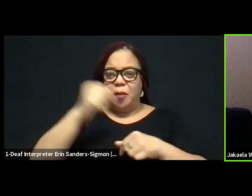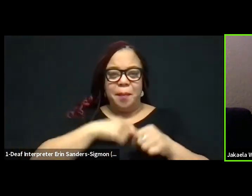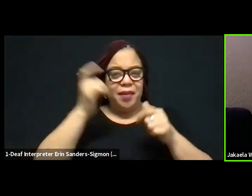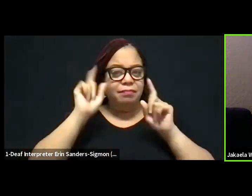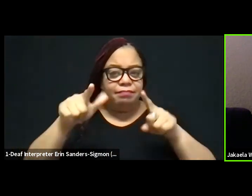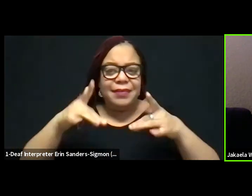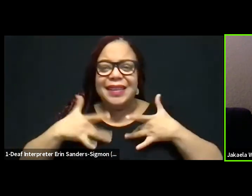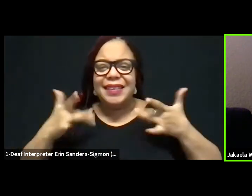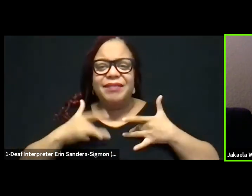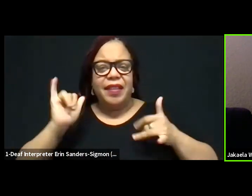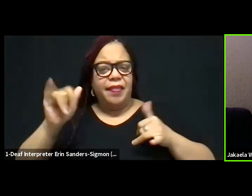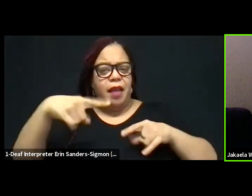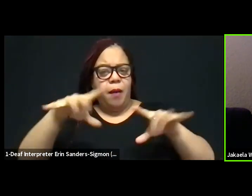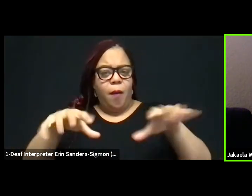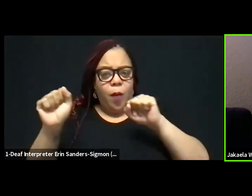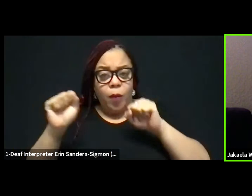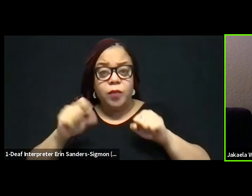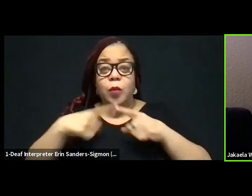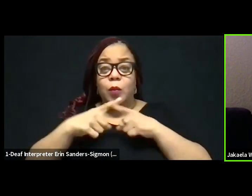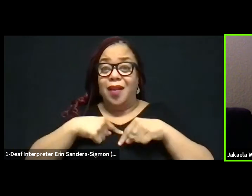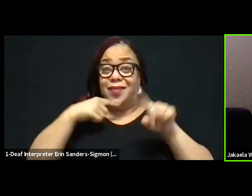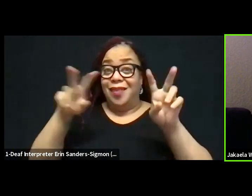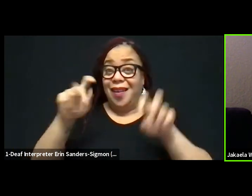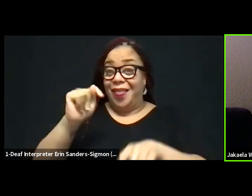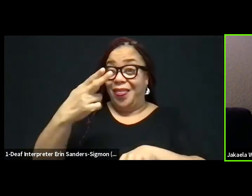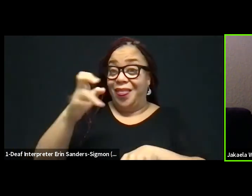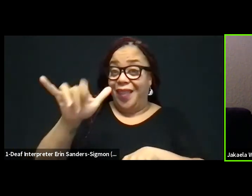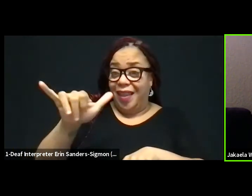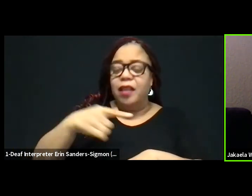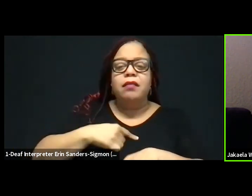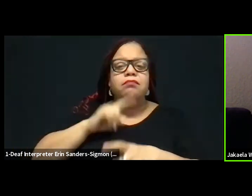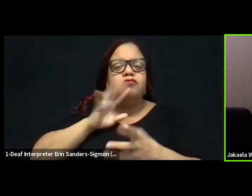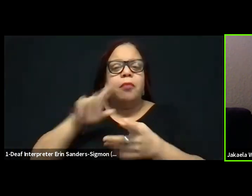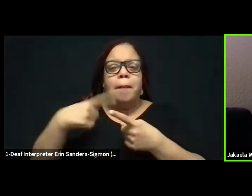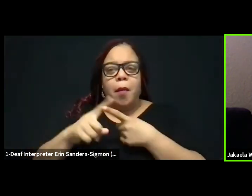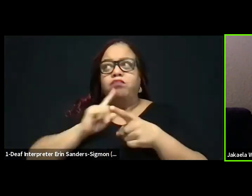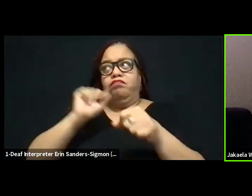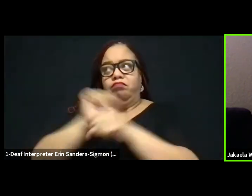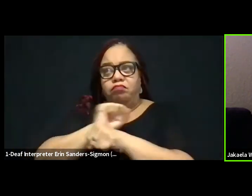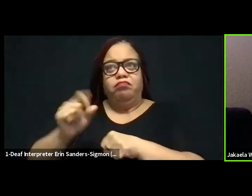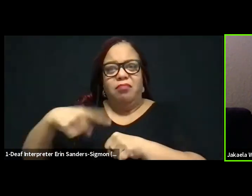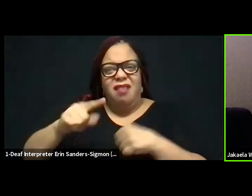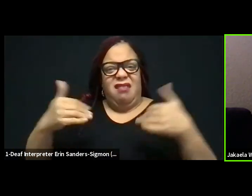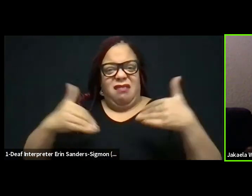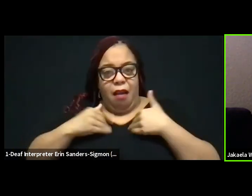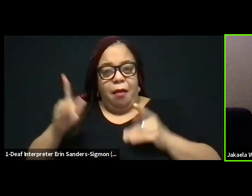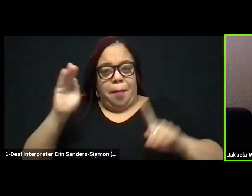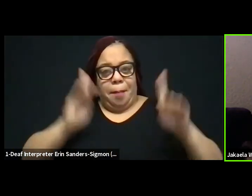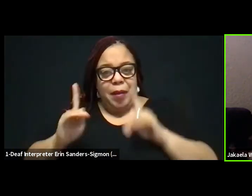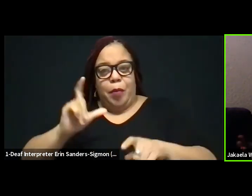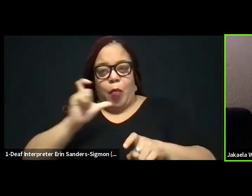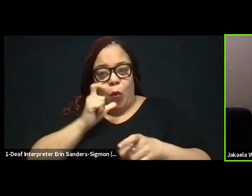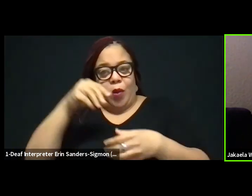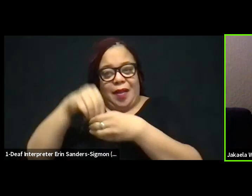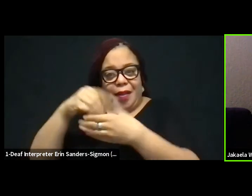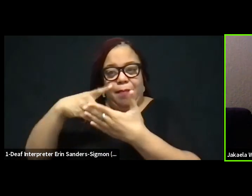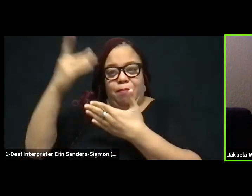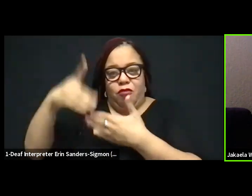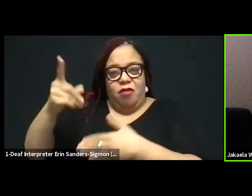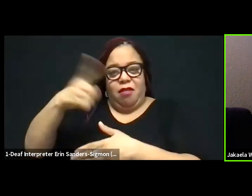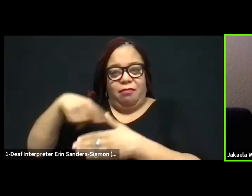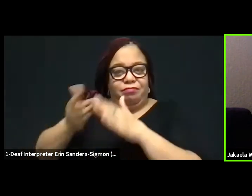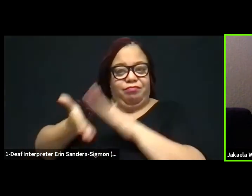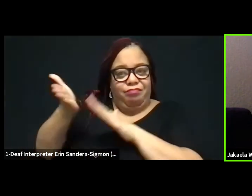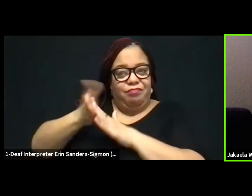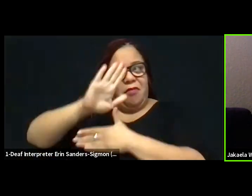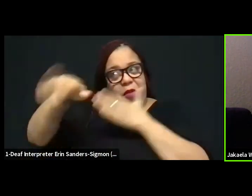running an entire event. And when I say young people, these youth were between the ages of, I want to say 14 and 17. No one